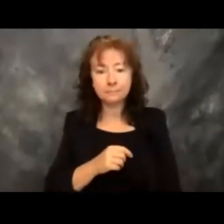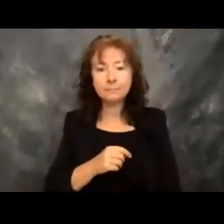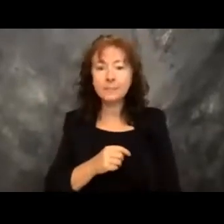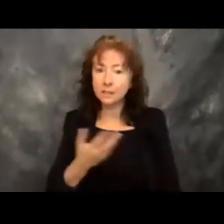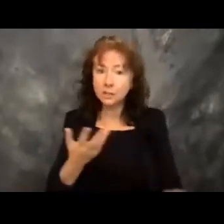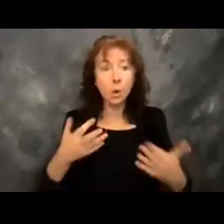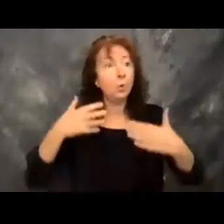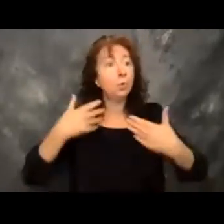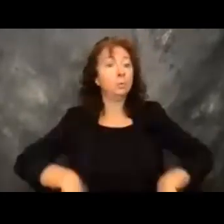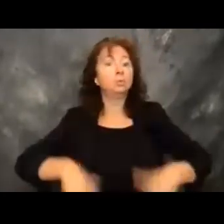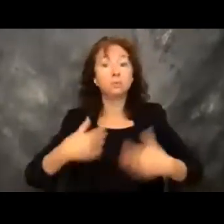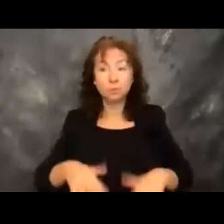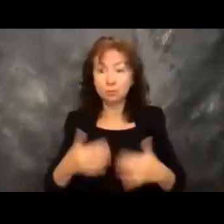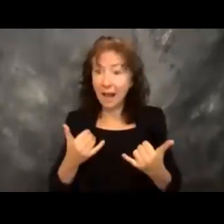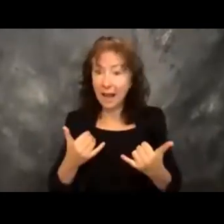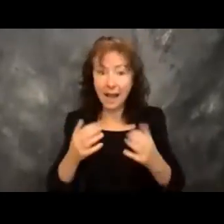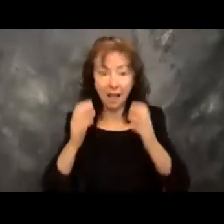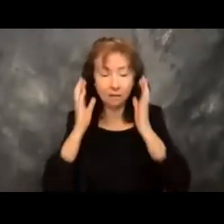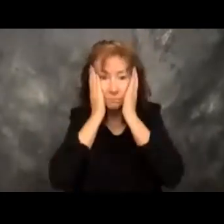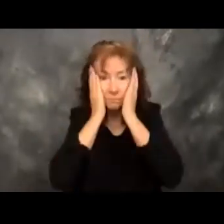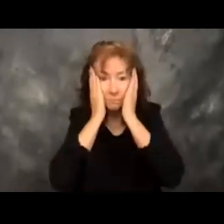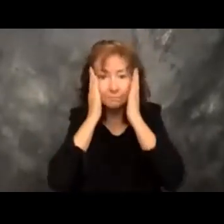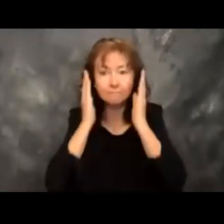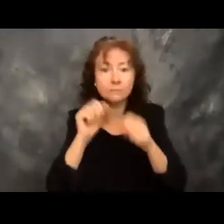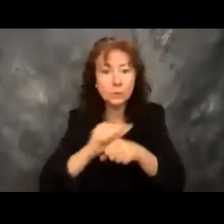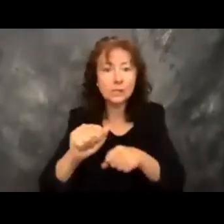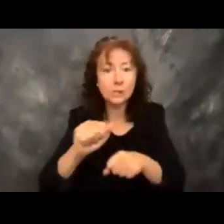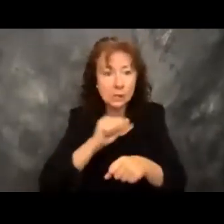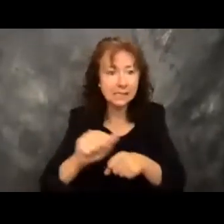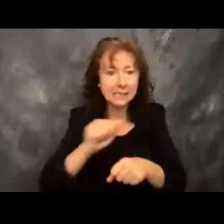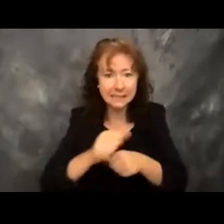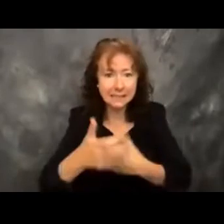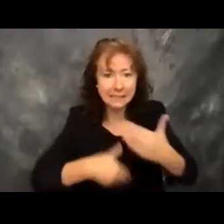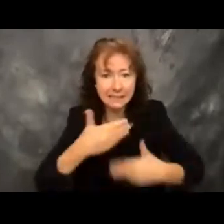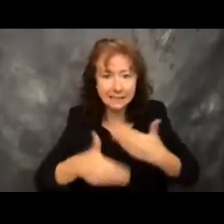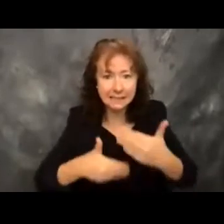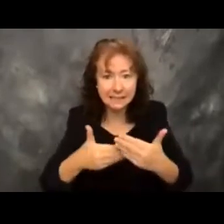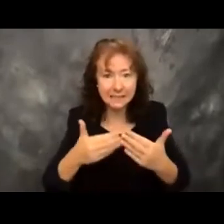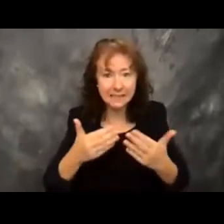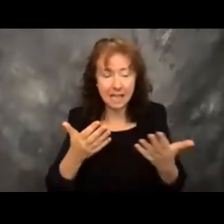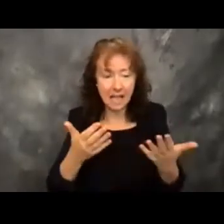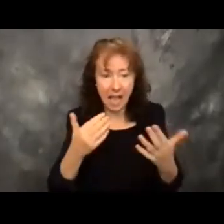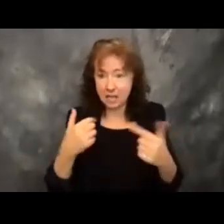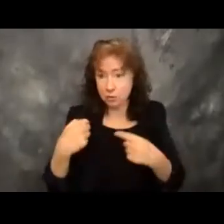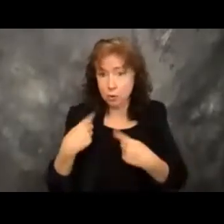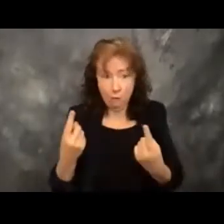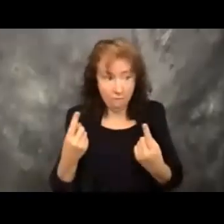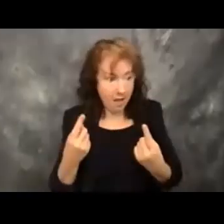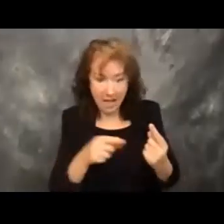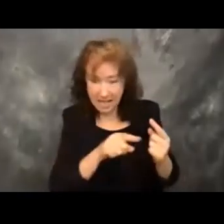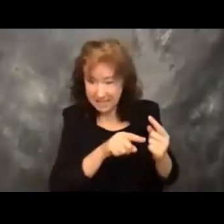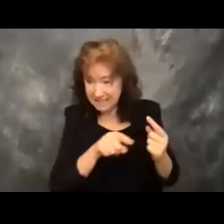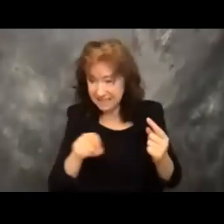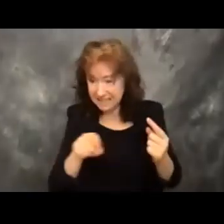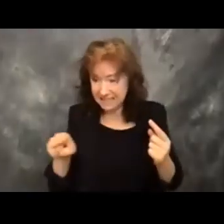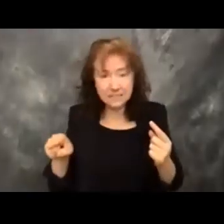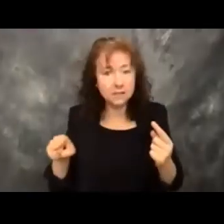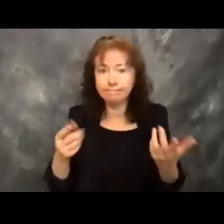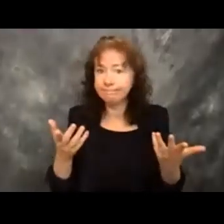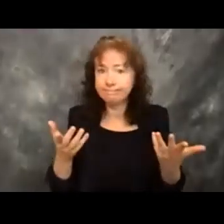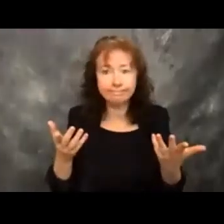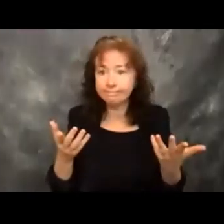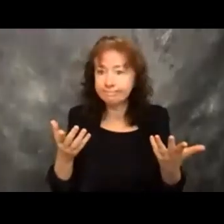work which so far has not really been done in such a way that